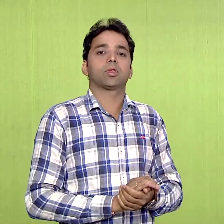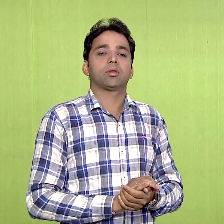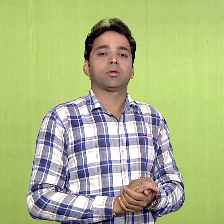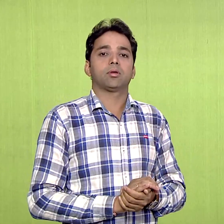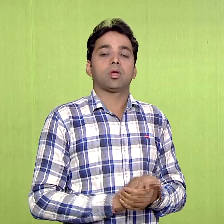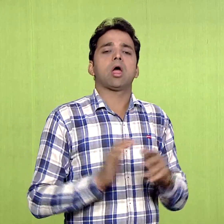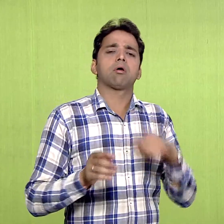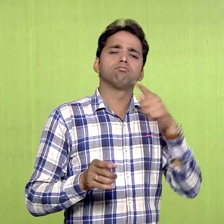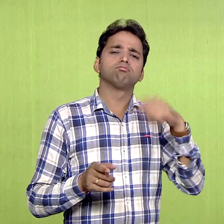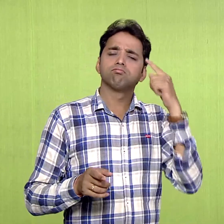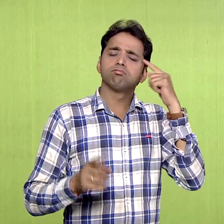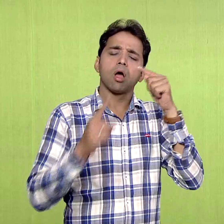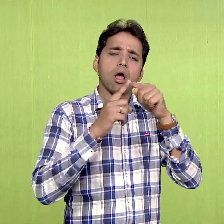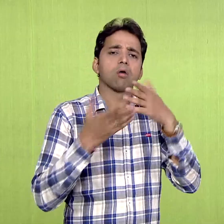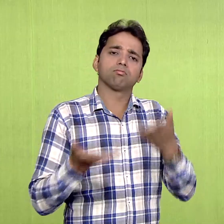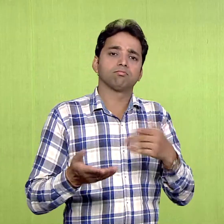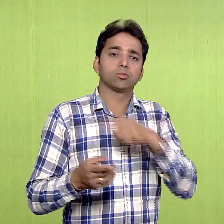I hope you understood it well.